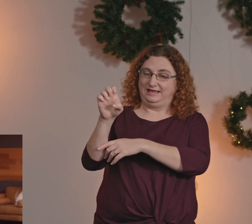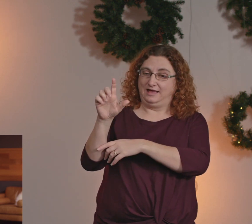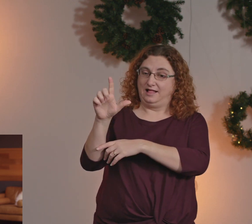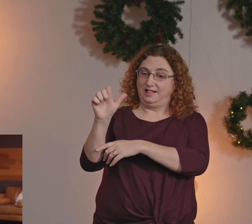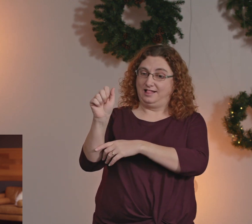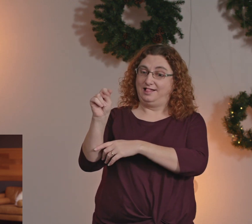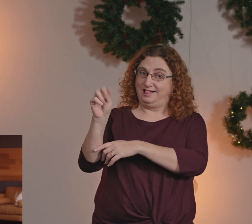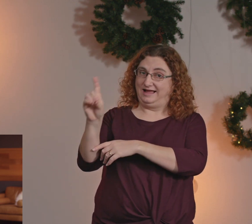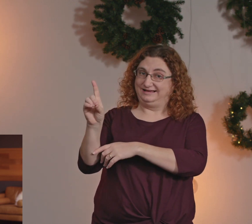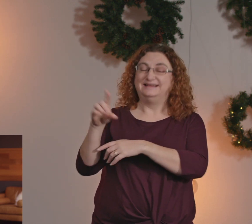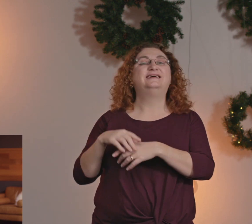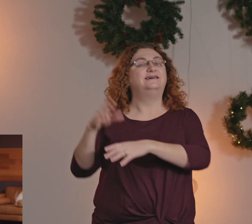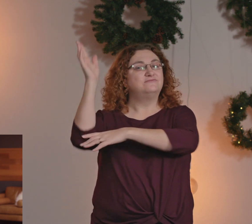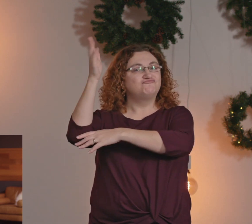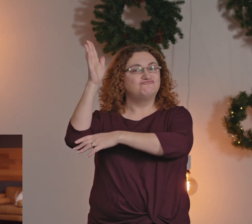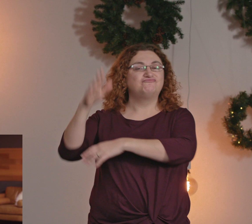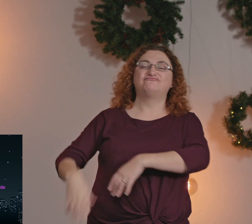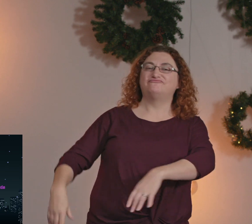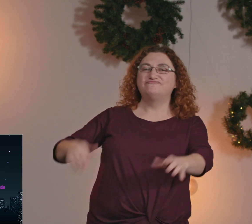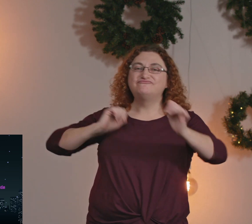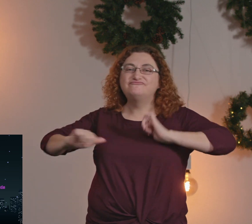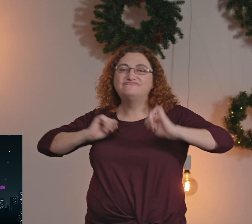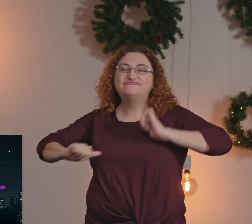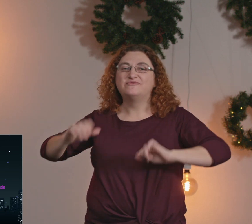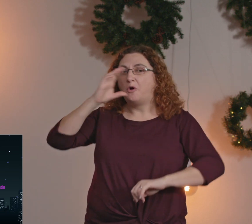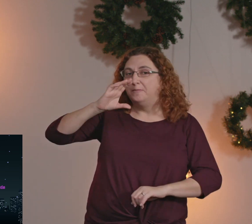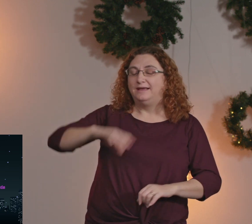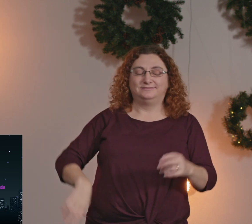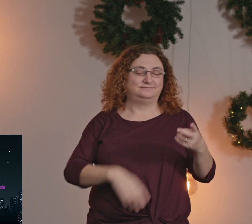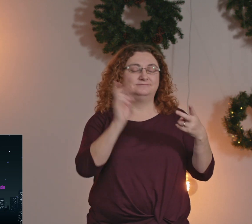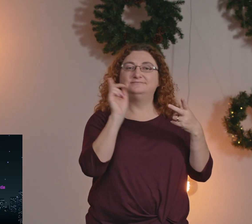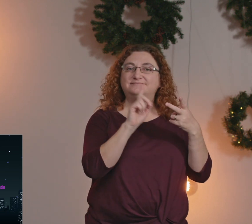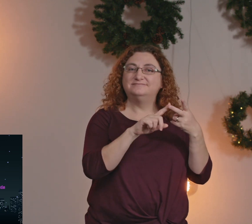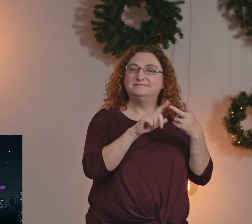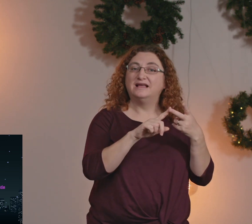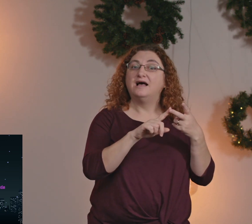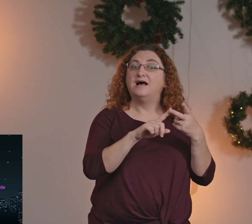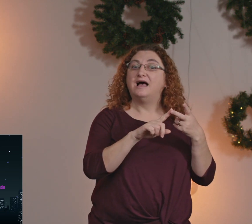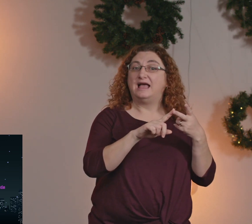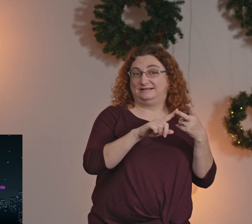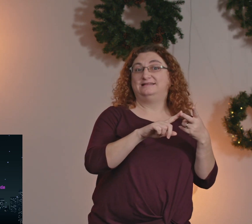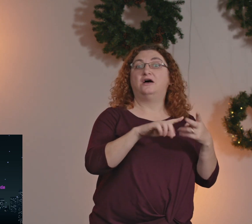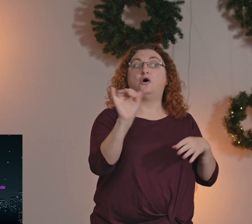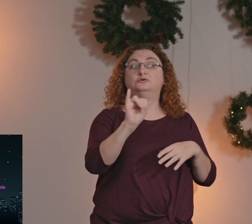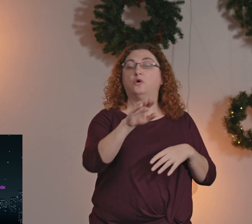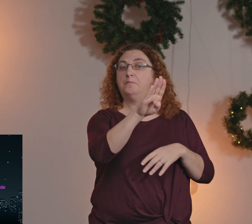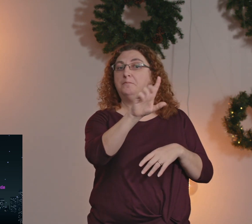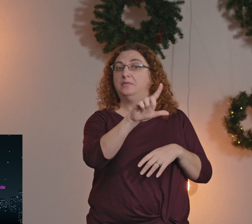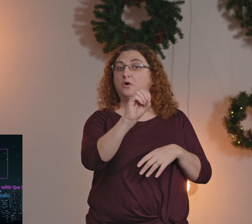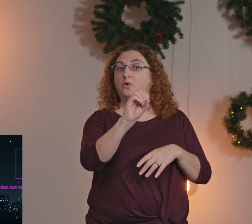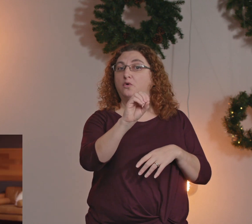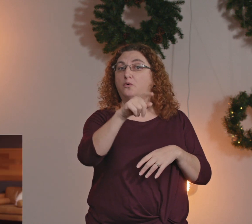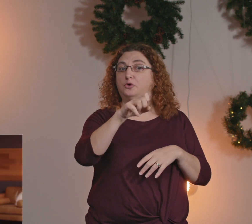few bloopers from our past several months of online services. Join us on December 18th, online at 7 p.m.